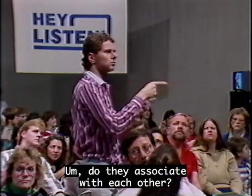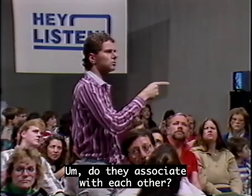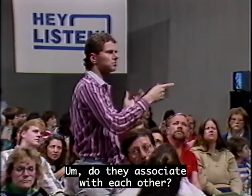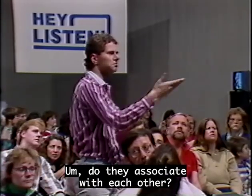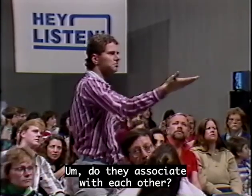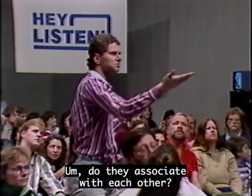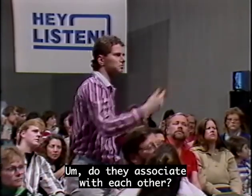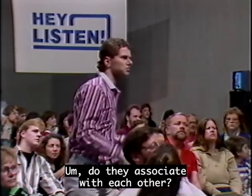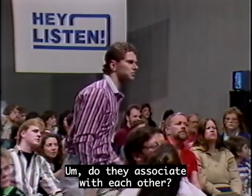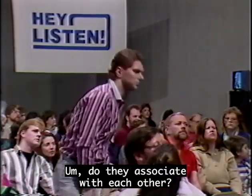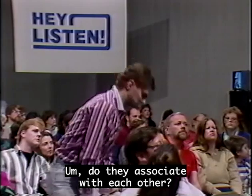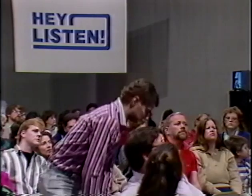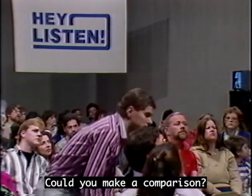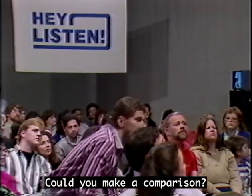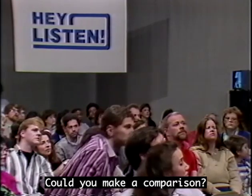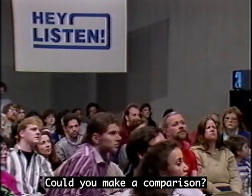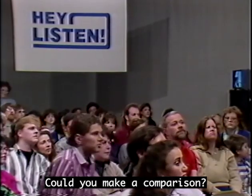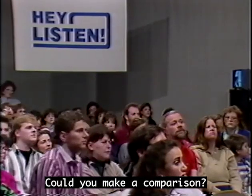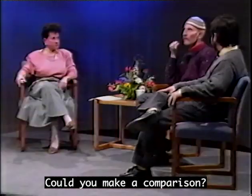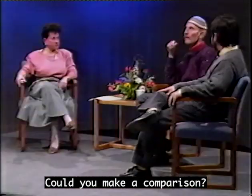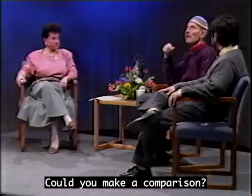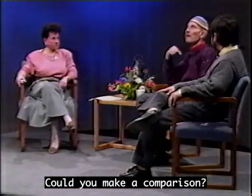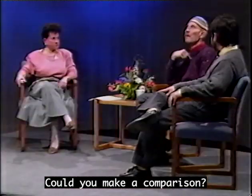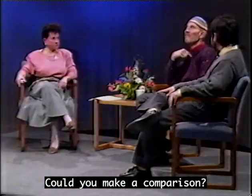Do they associate with each other? Could you make a comparison?